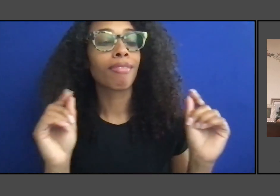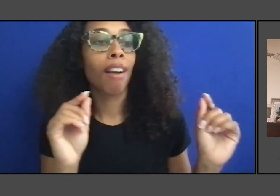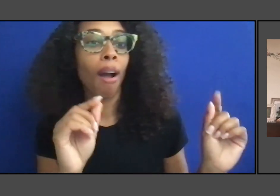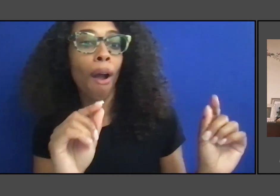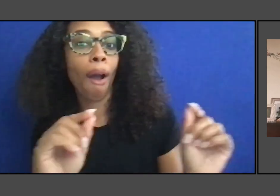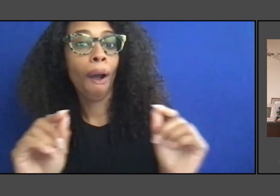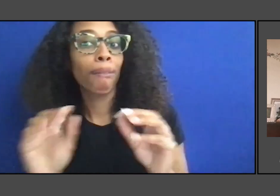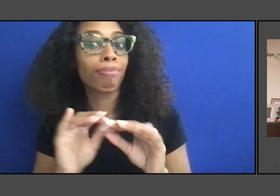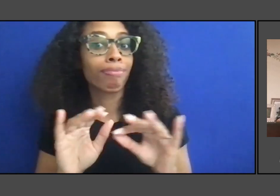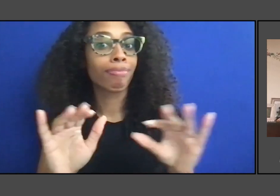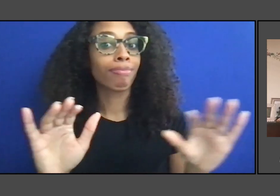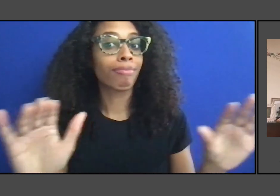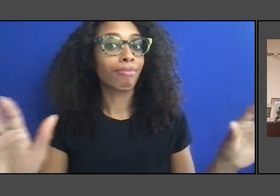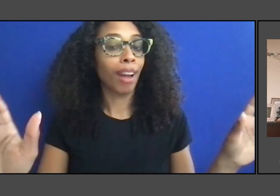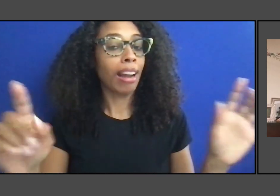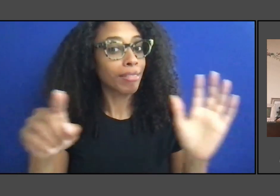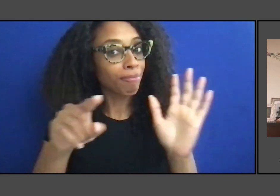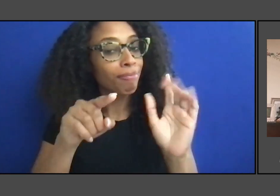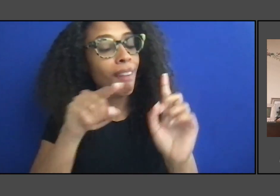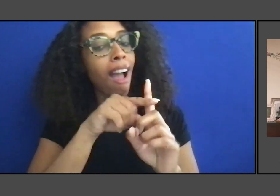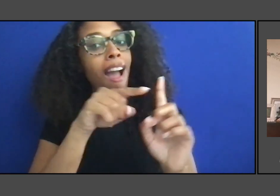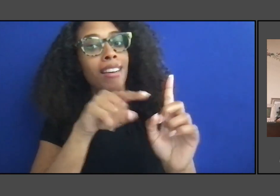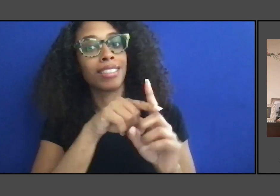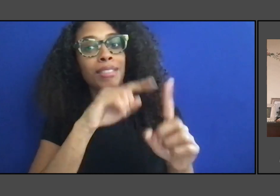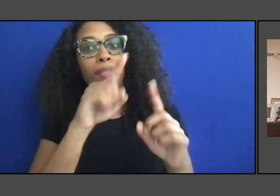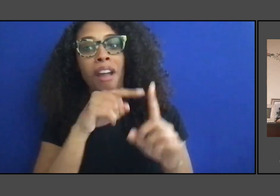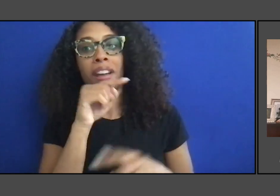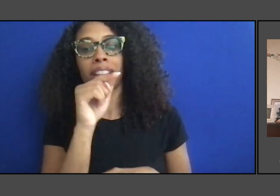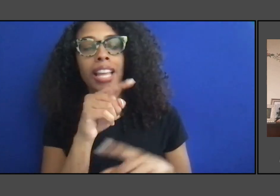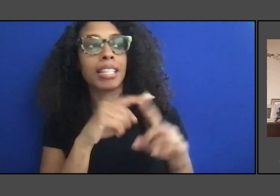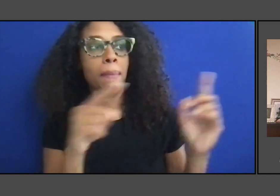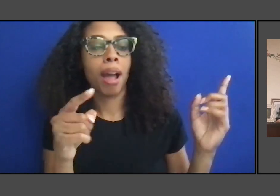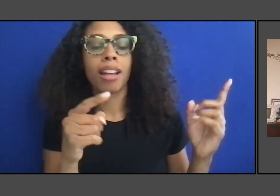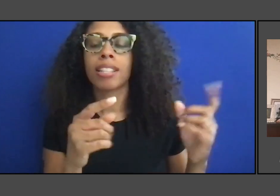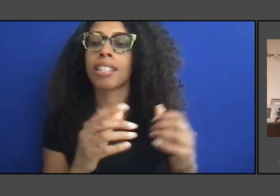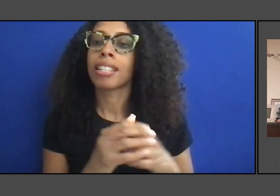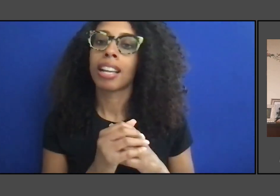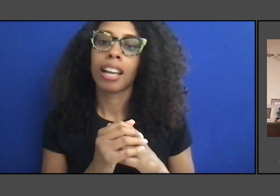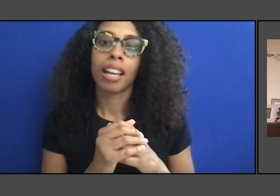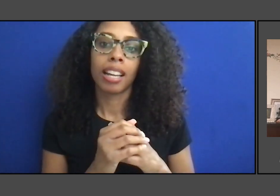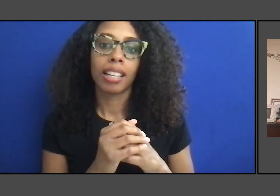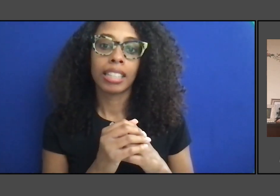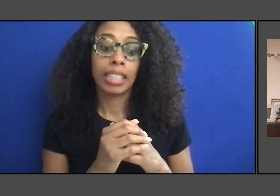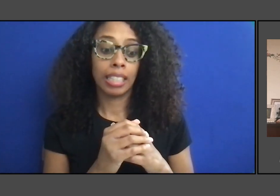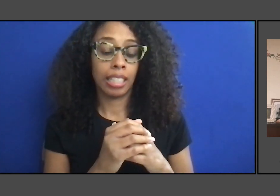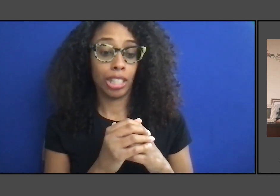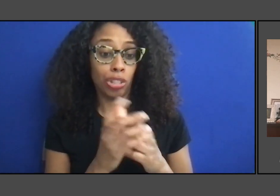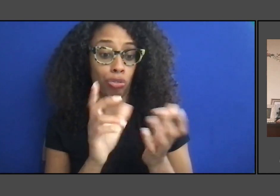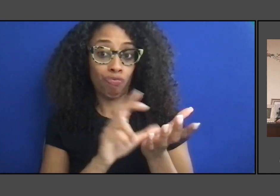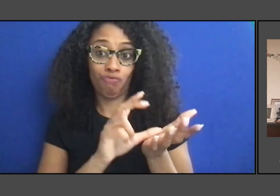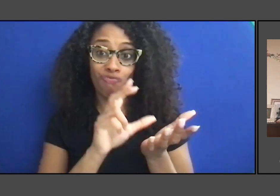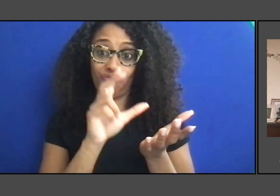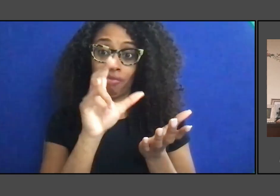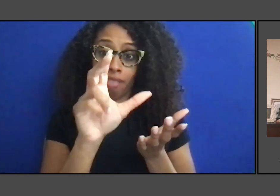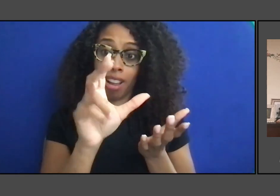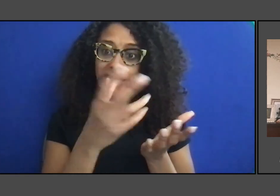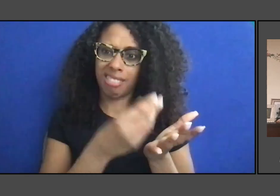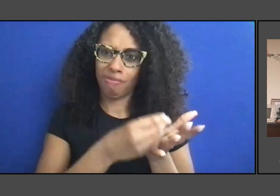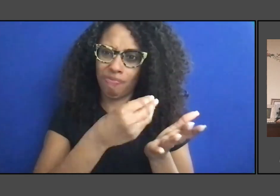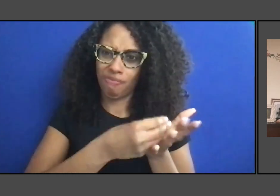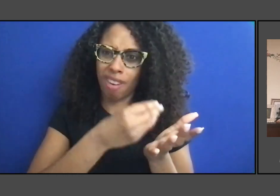it. But yes, to invest, that kind of money into the art form is so